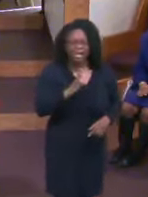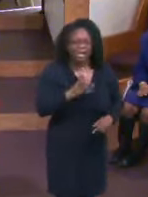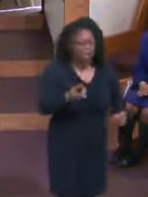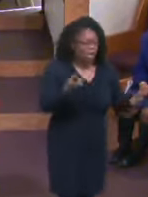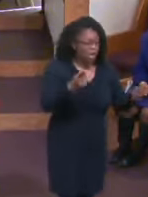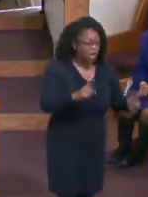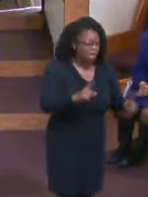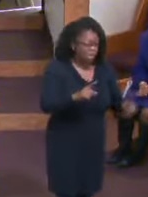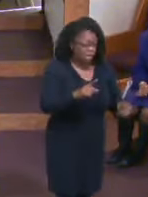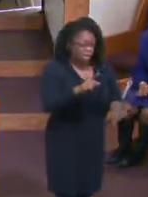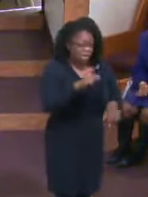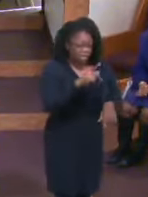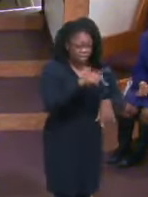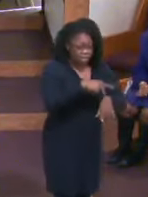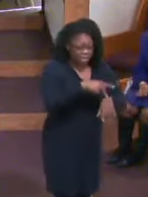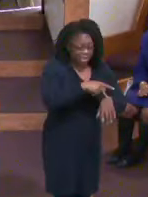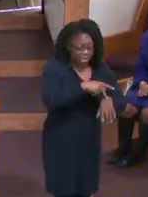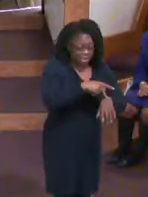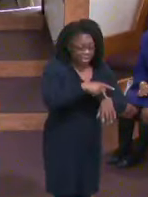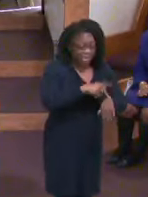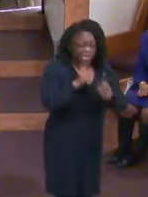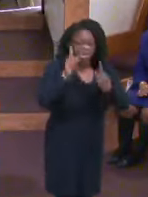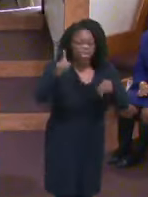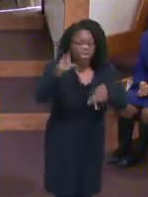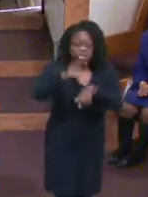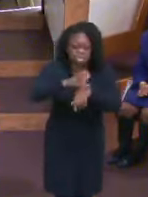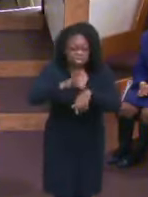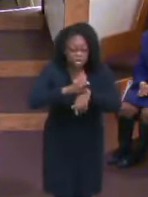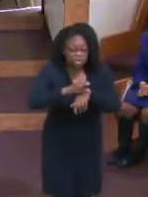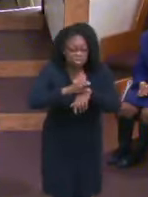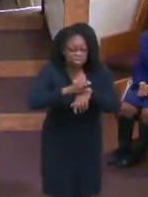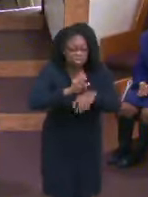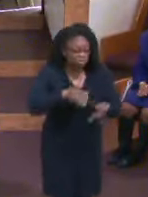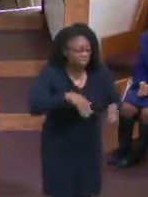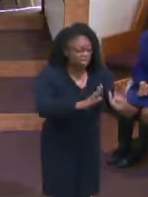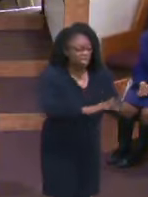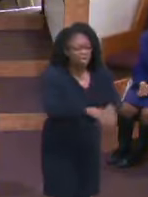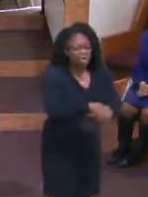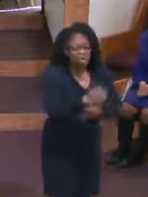like this, to let others see what God was able to do.